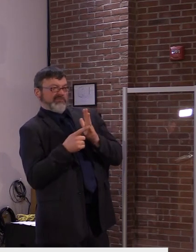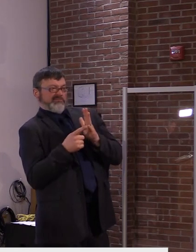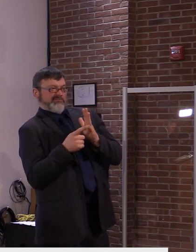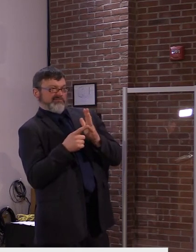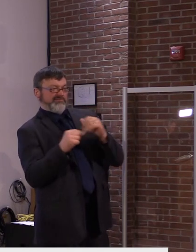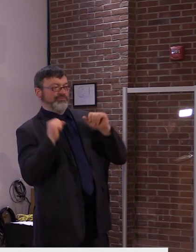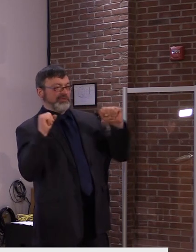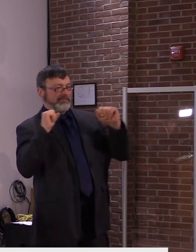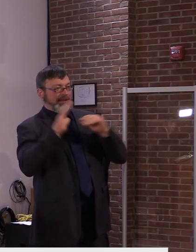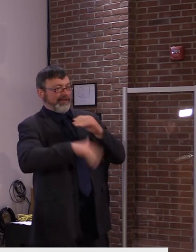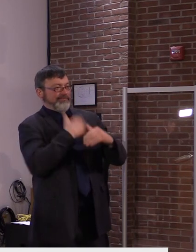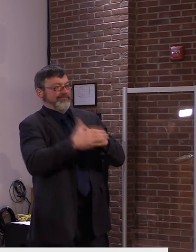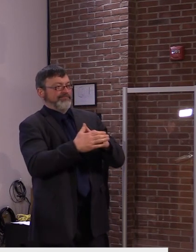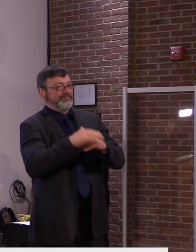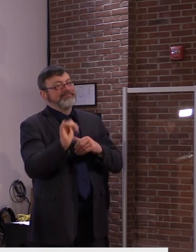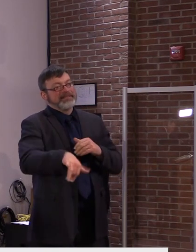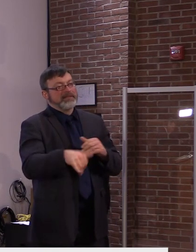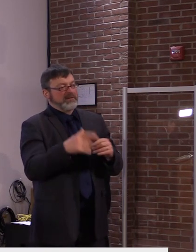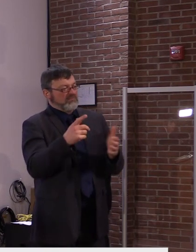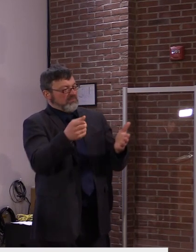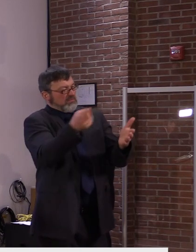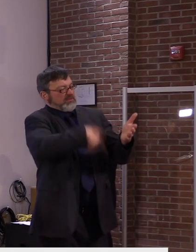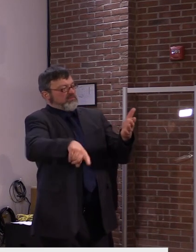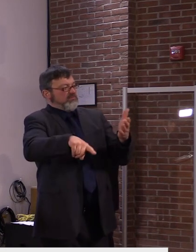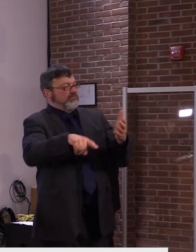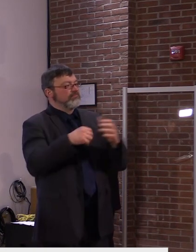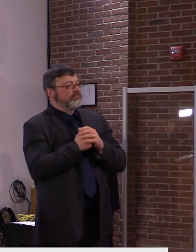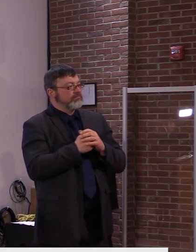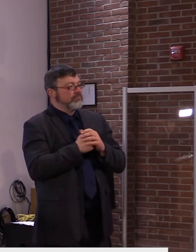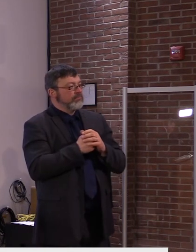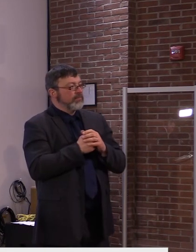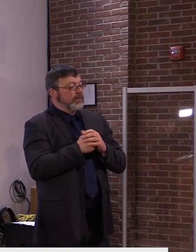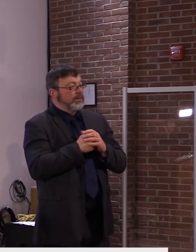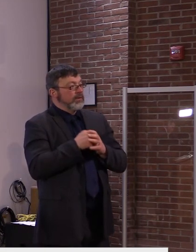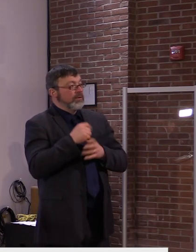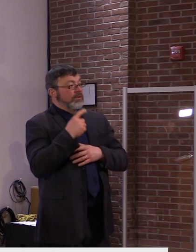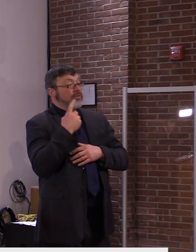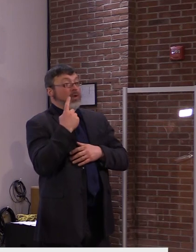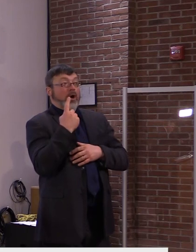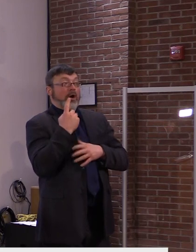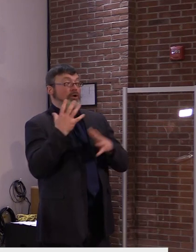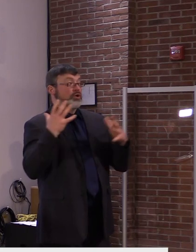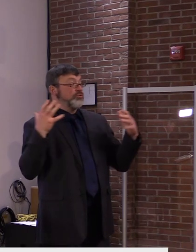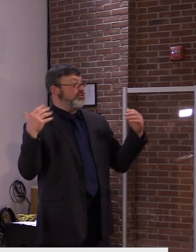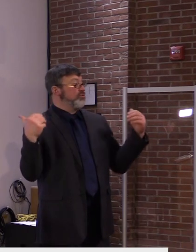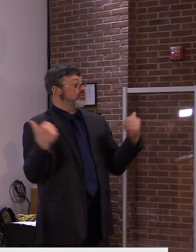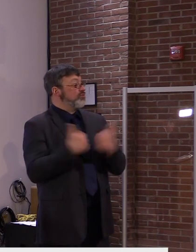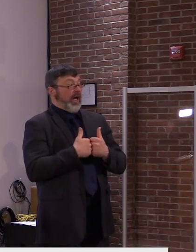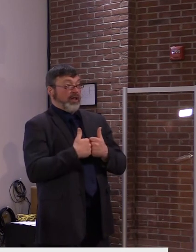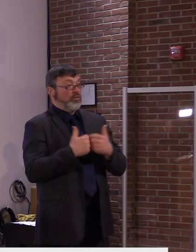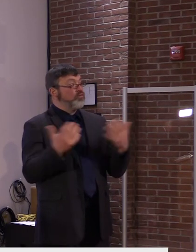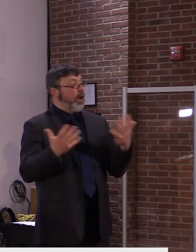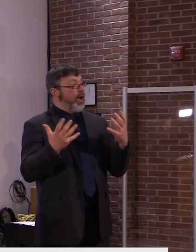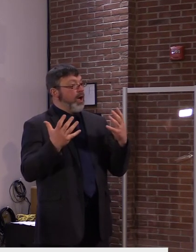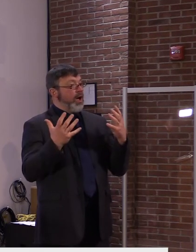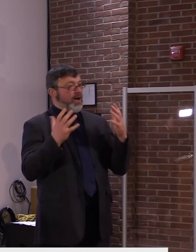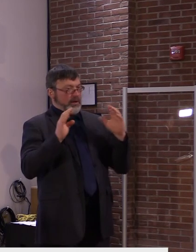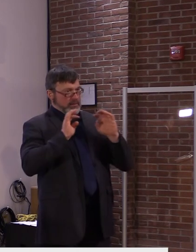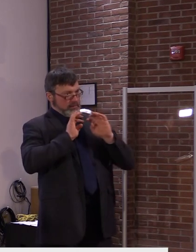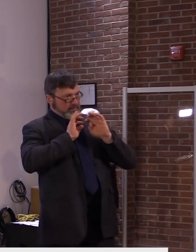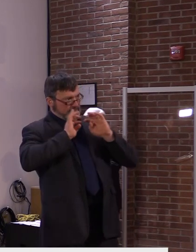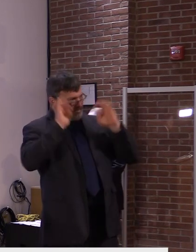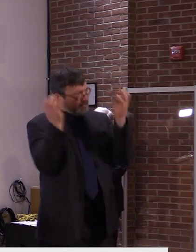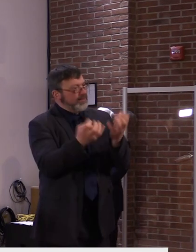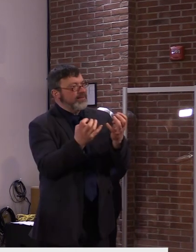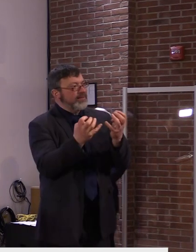synchronize the PE classroom instruction relative to our new guidance for winter sports. So we are going to take a look at that here in the coming days